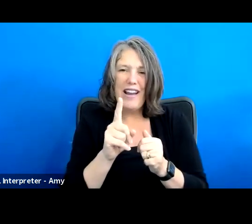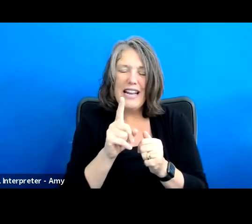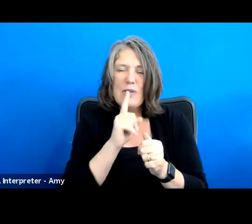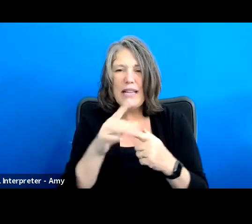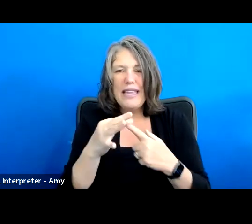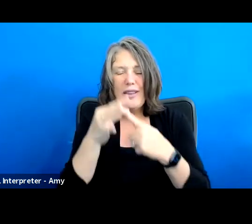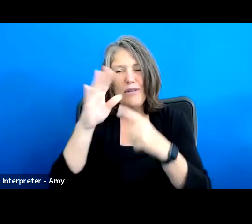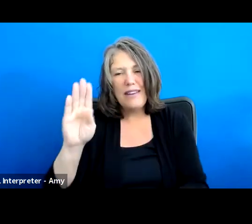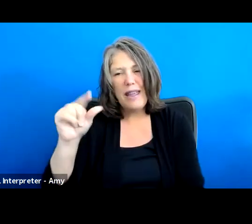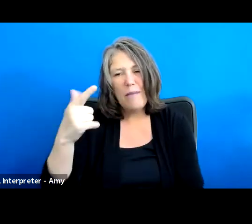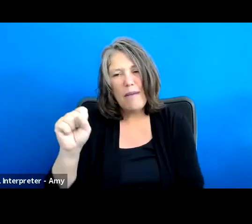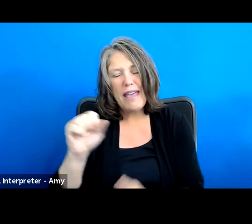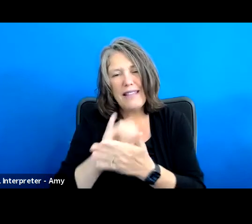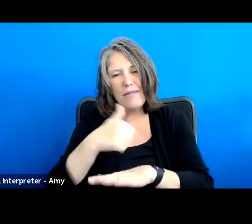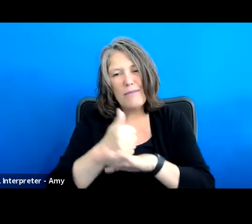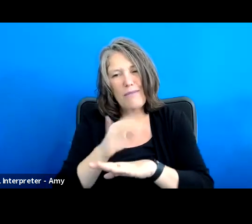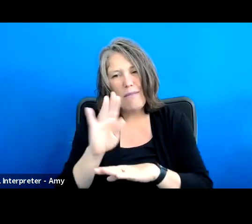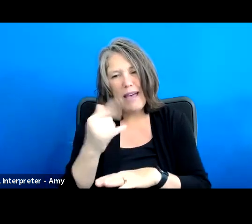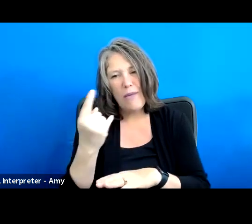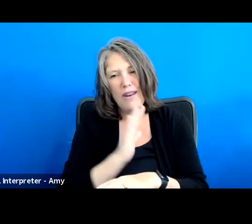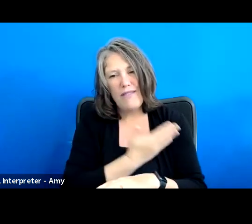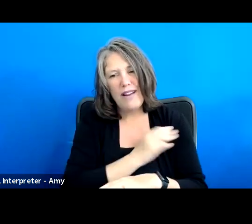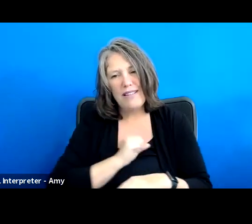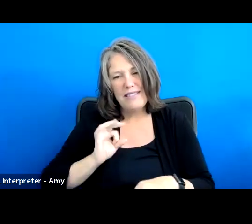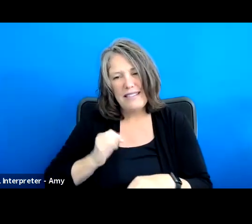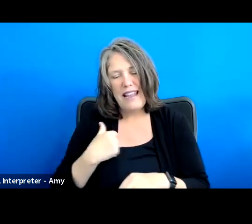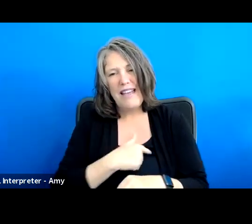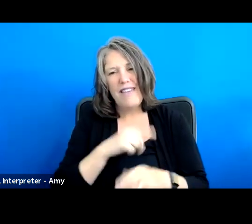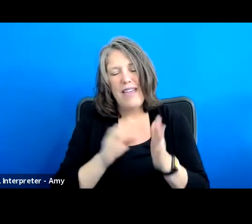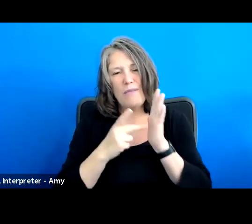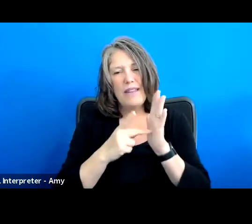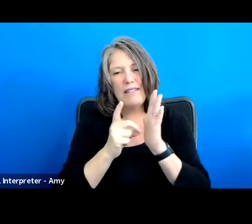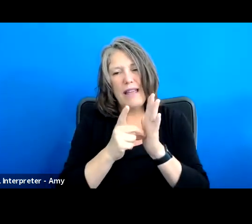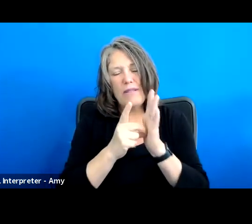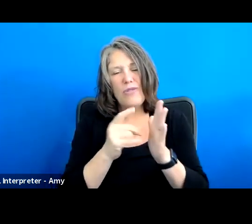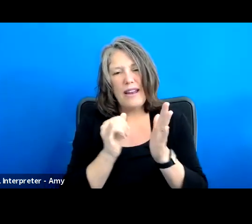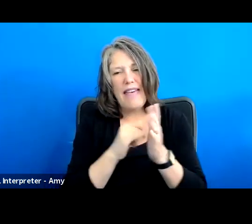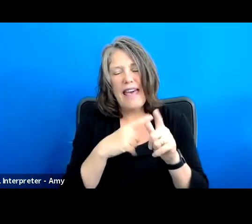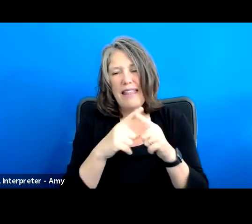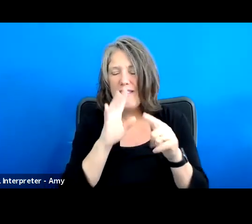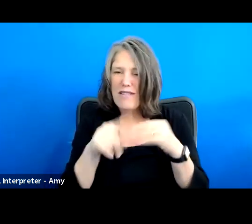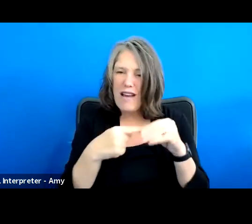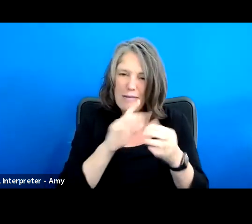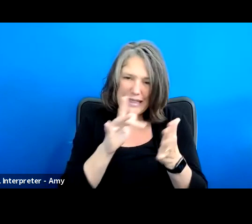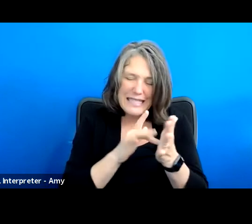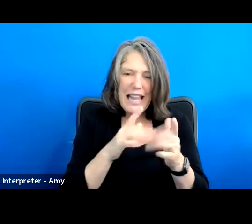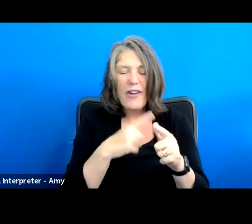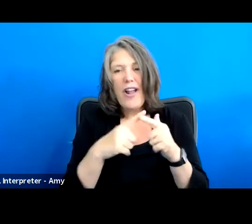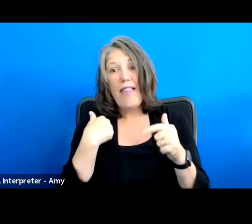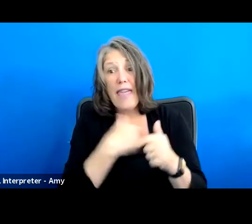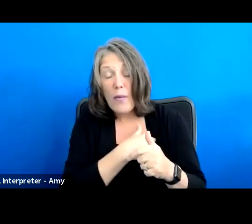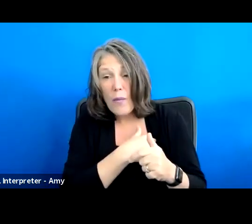unique bags that were put together by one of our staff. And we demonstrated those, and we talked about the center, and then